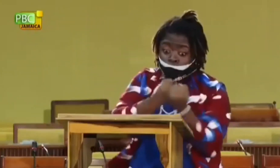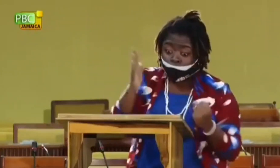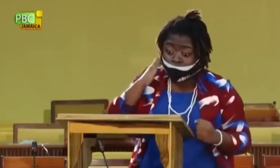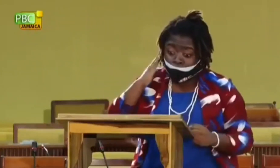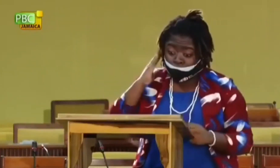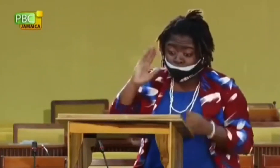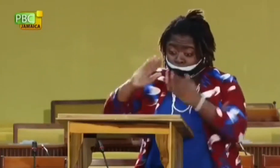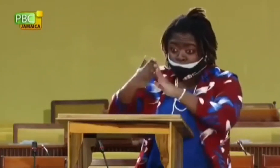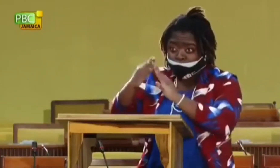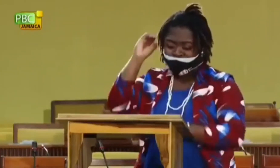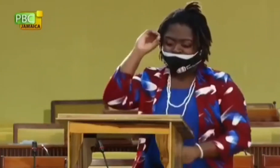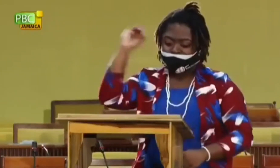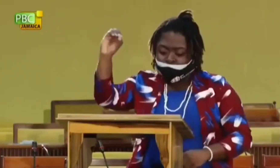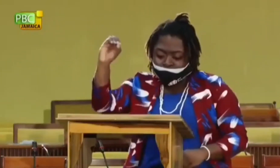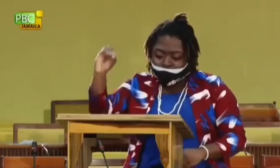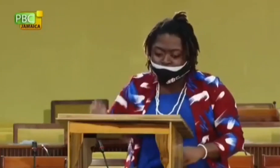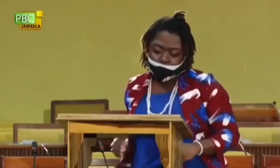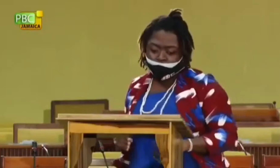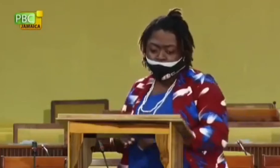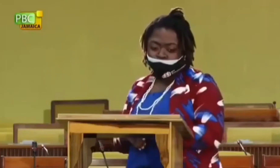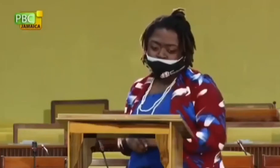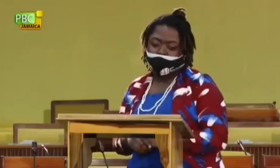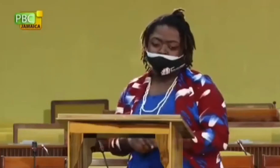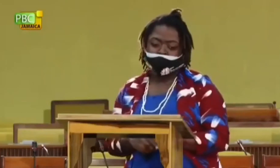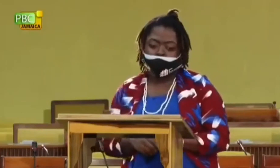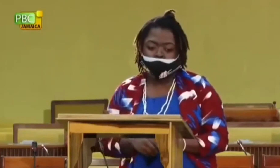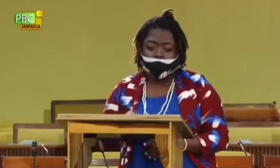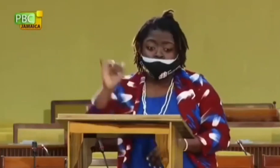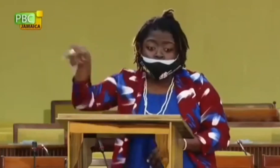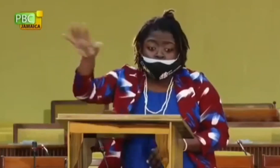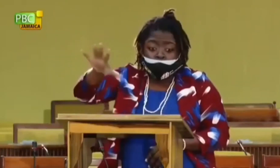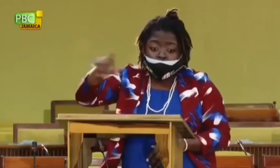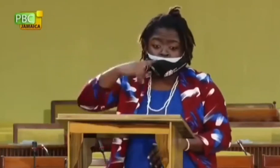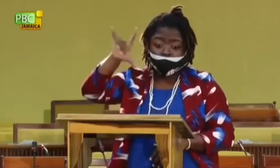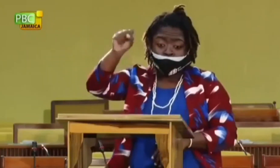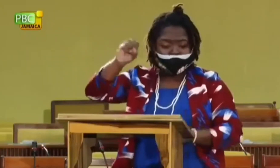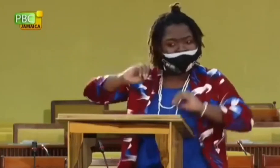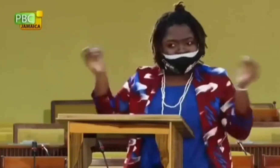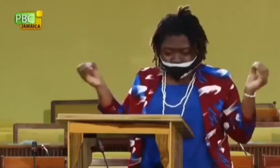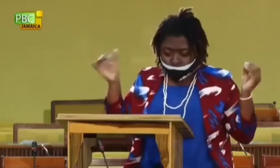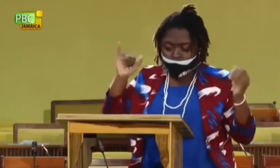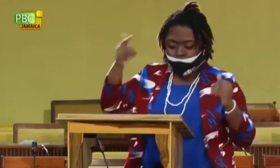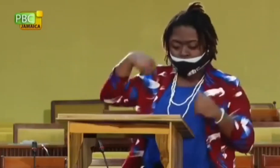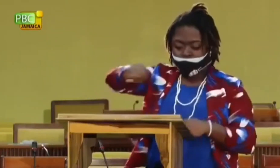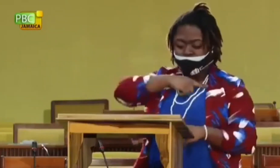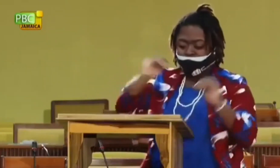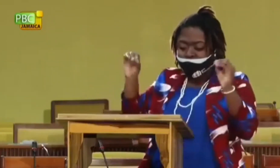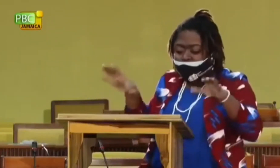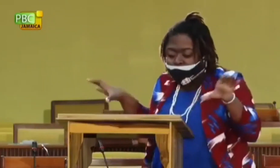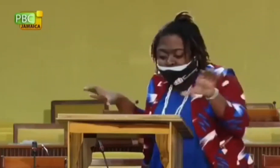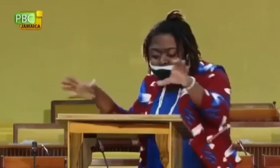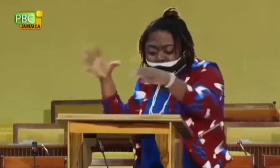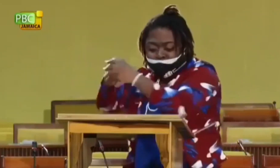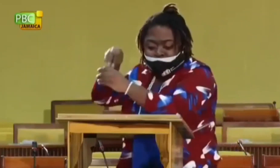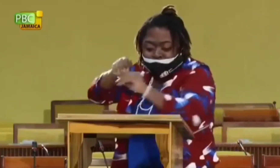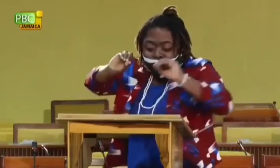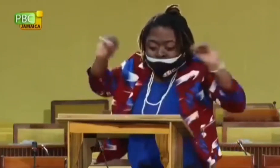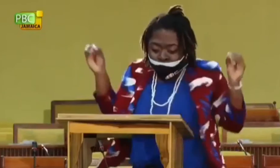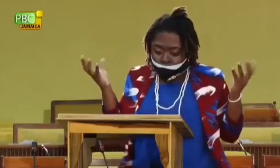as television do not make provision for the deaf community. There is no Jamaican Sign